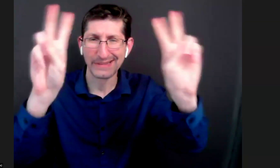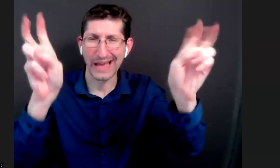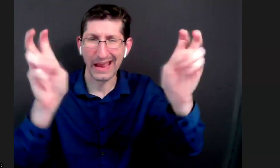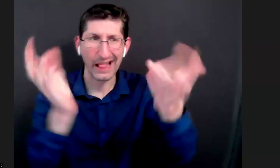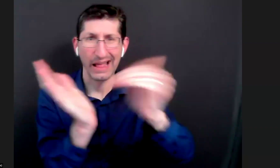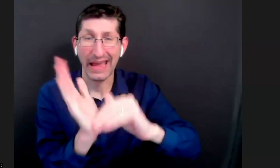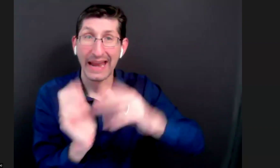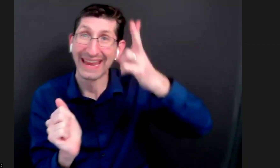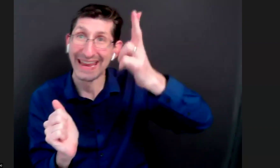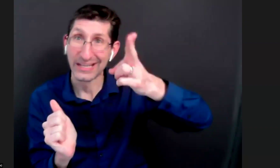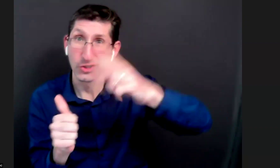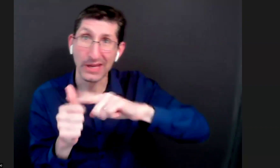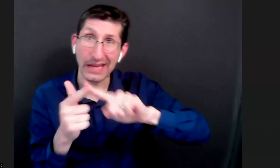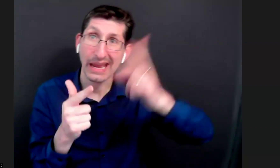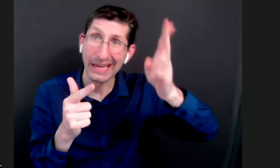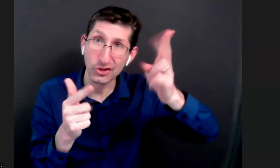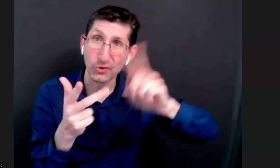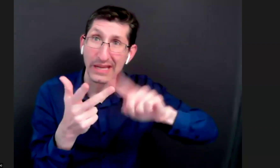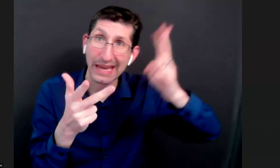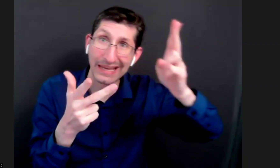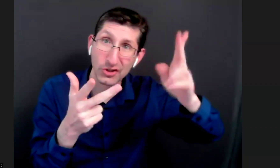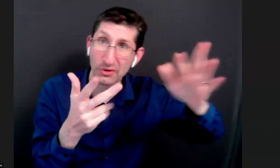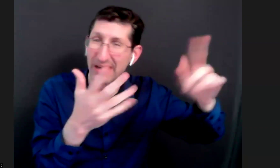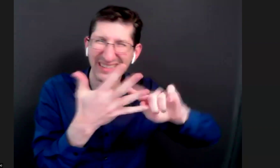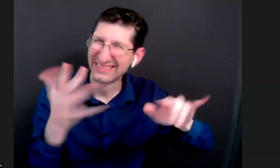something to it, even something like